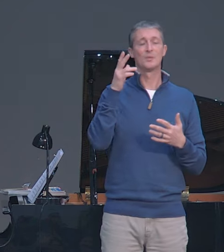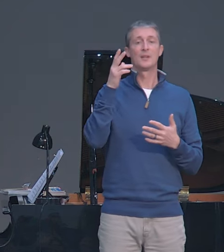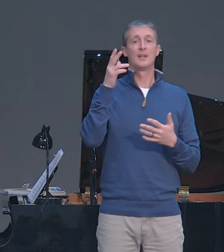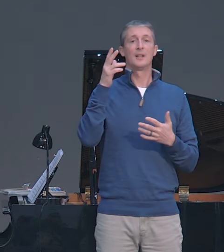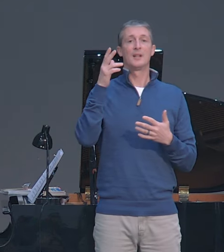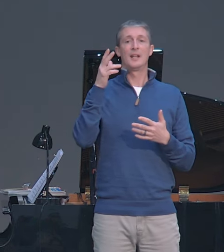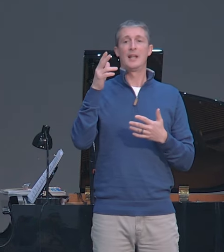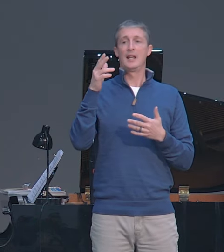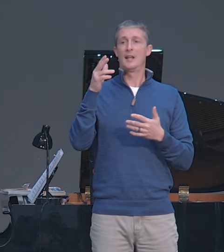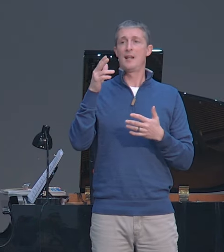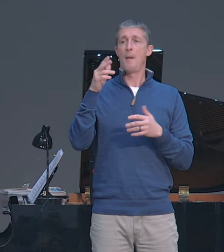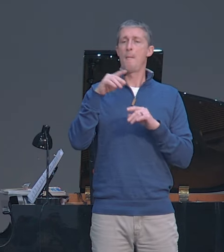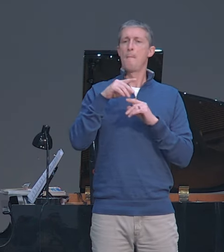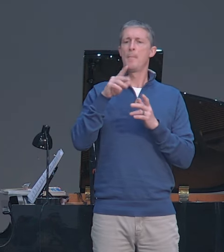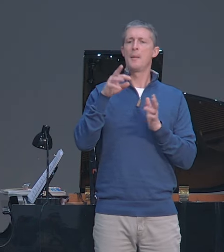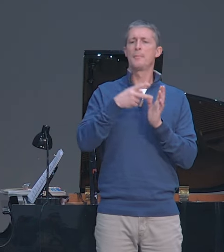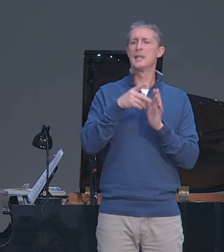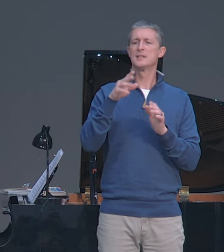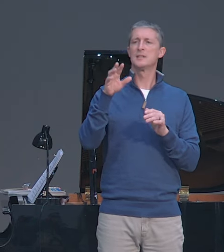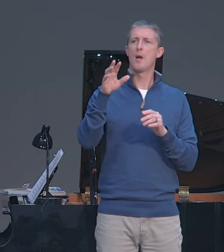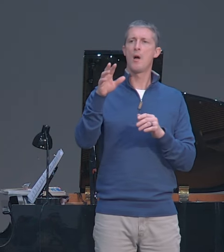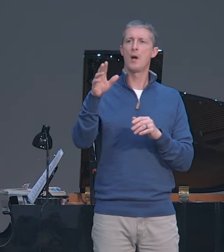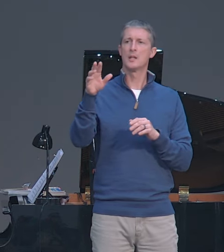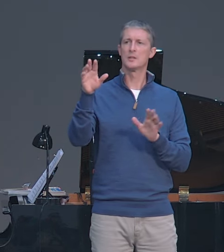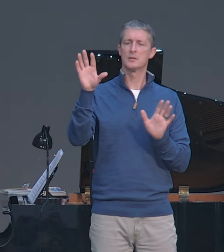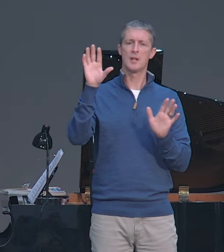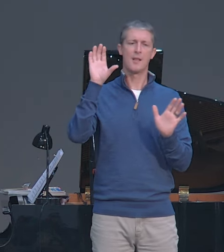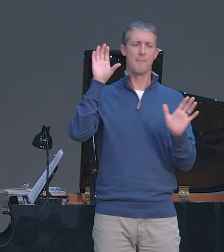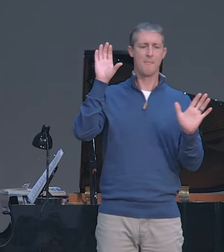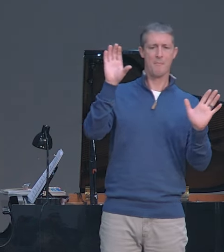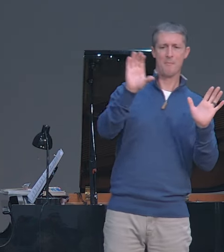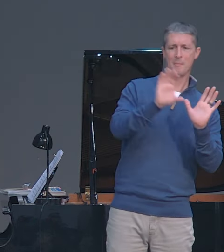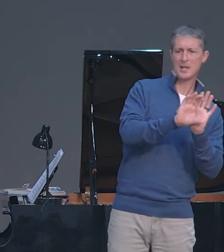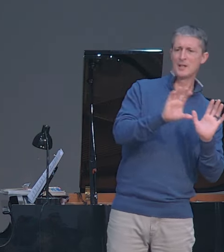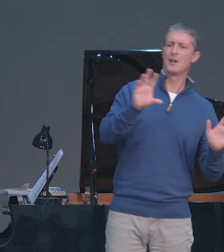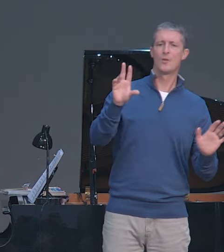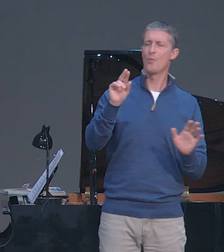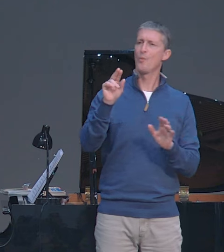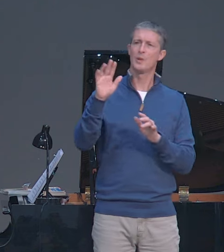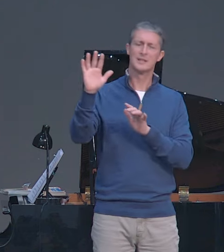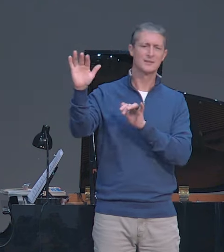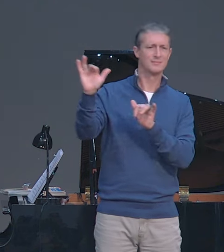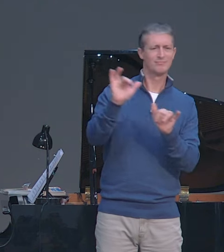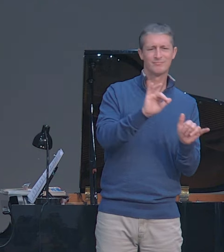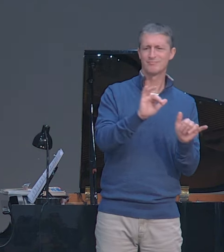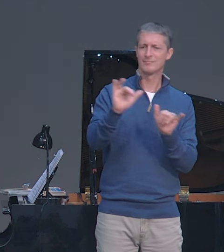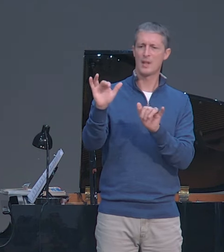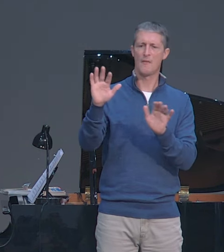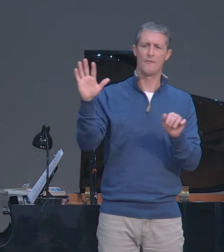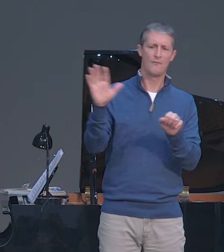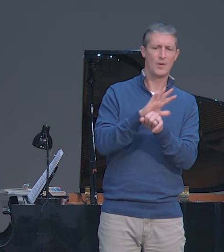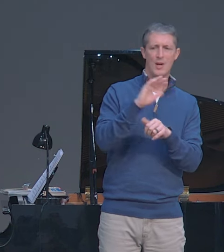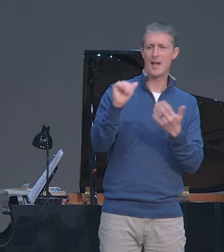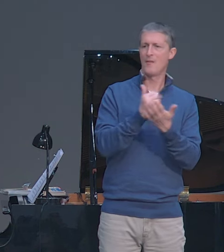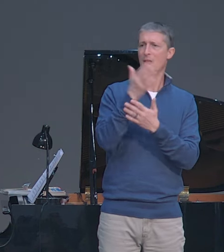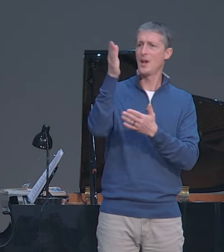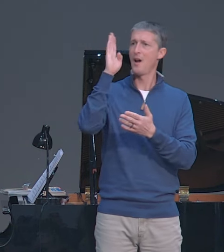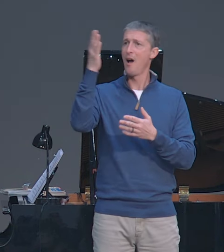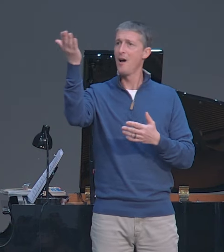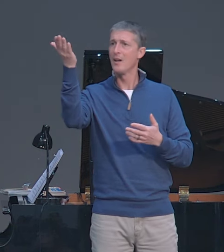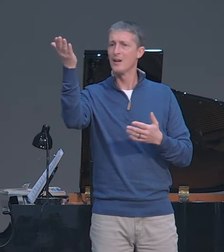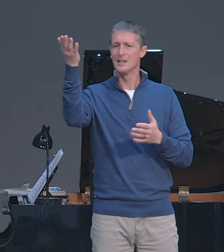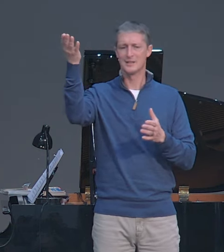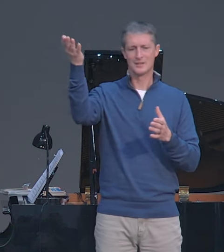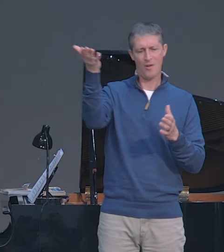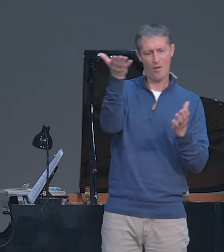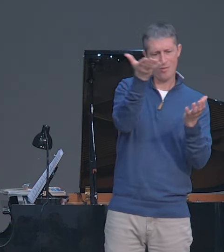God is. He's fully, he's perfectly, he's totally God. He